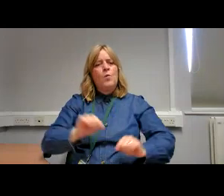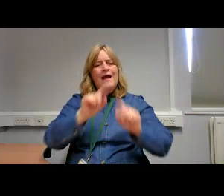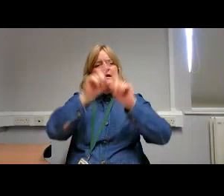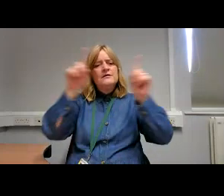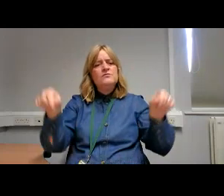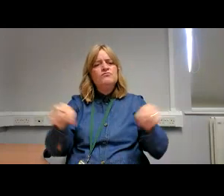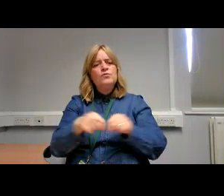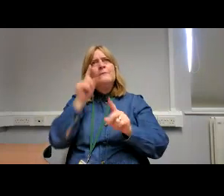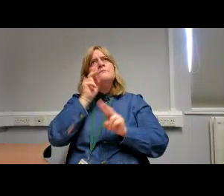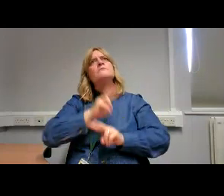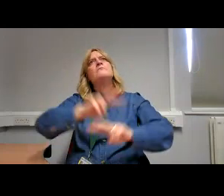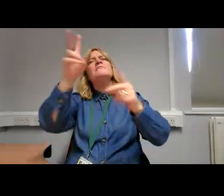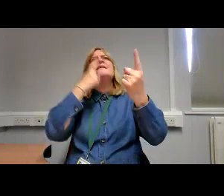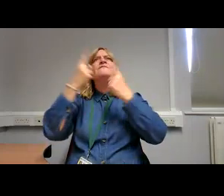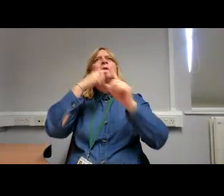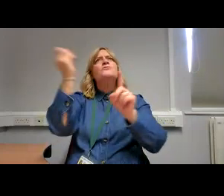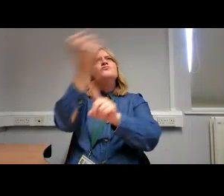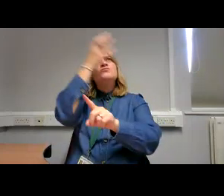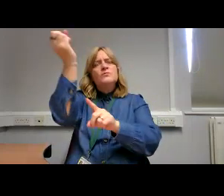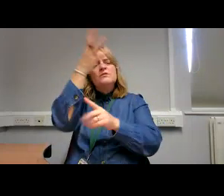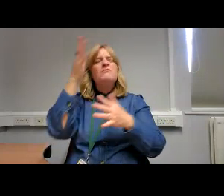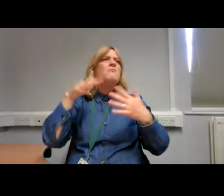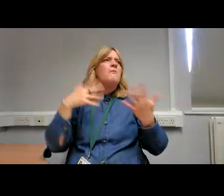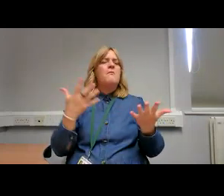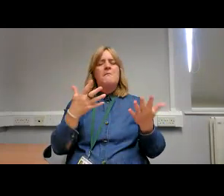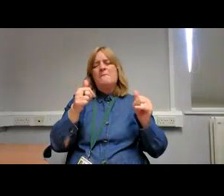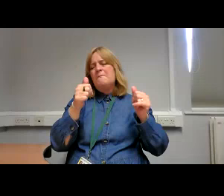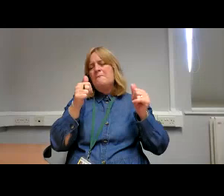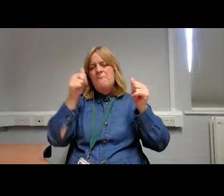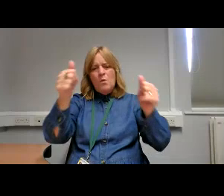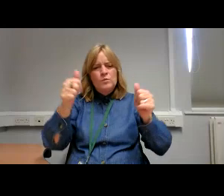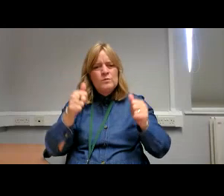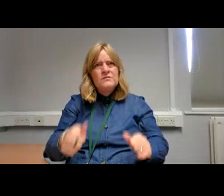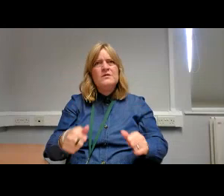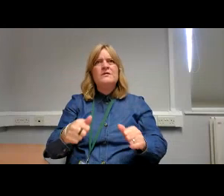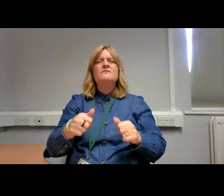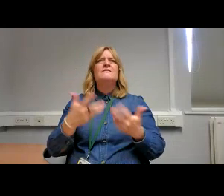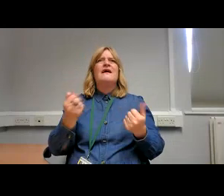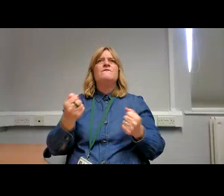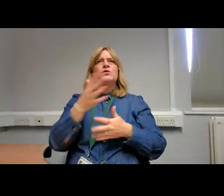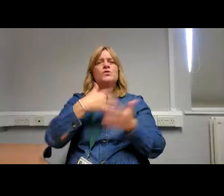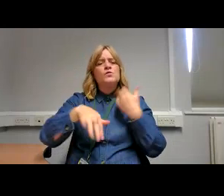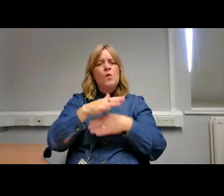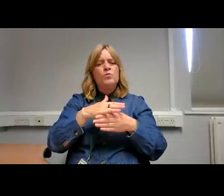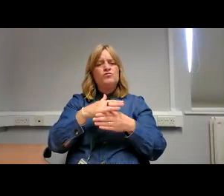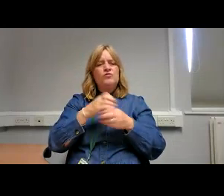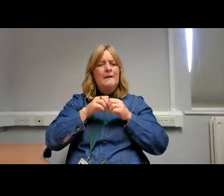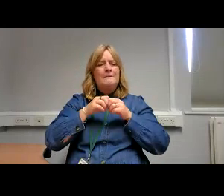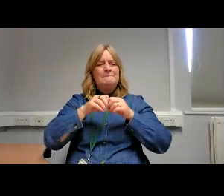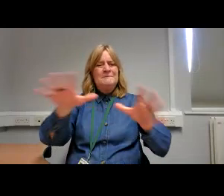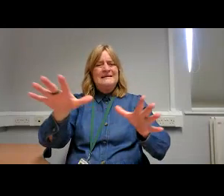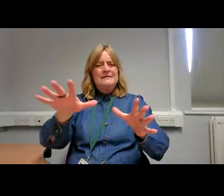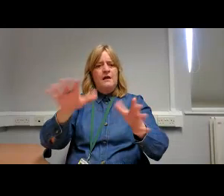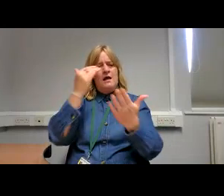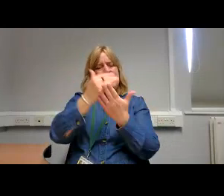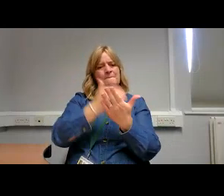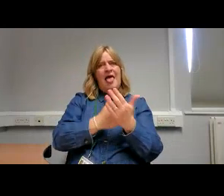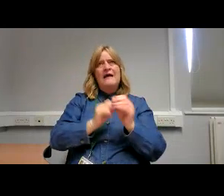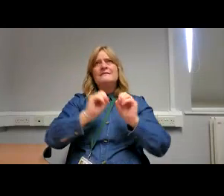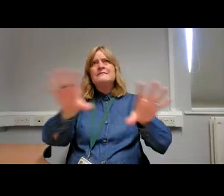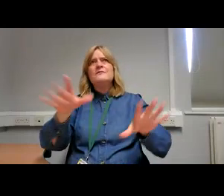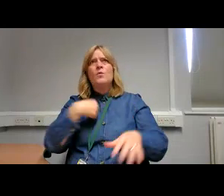waiting. There's posters and there's social media templates on there where we can put wording and images